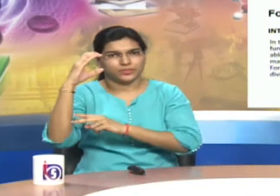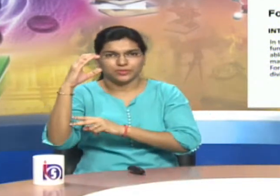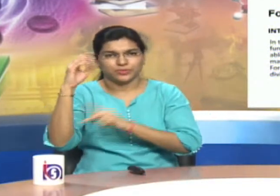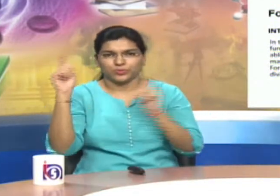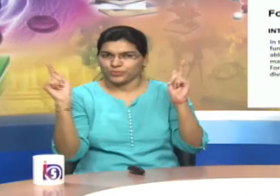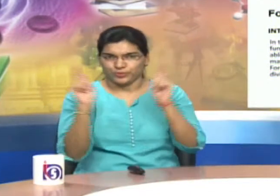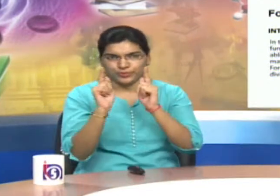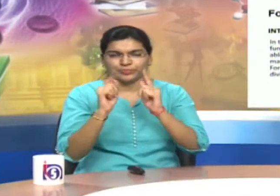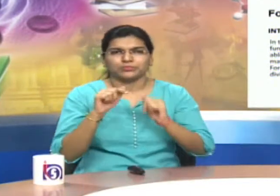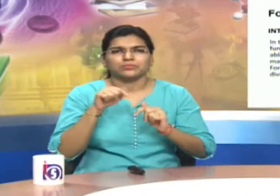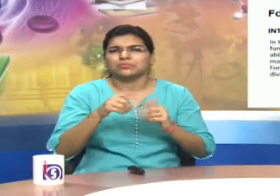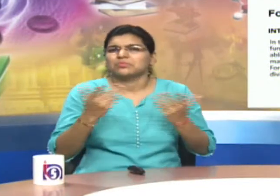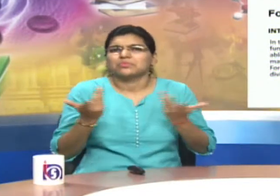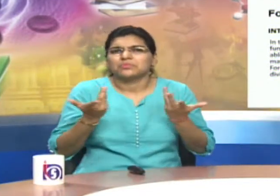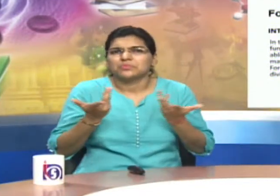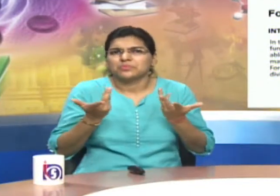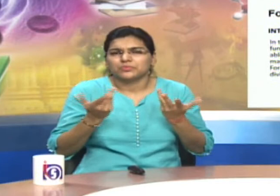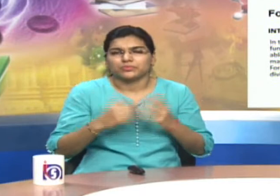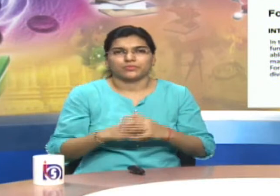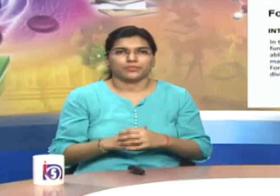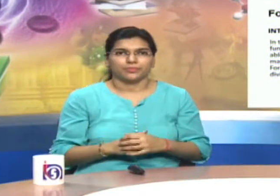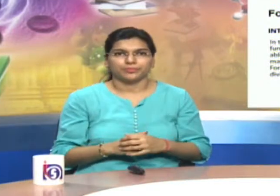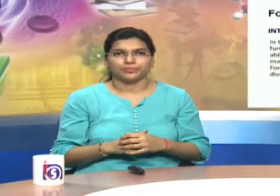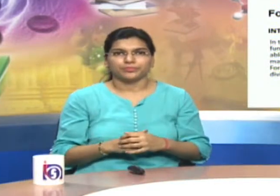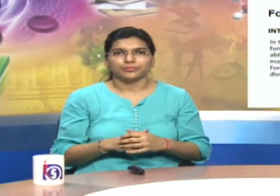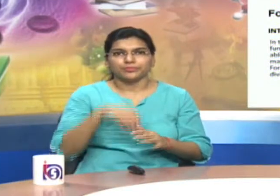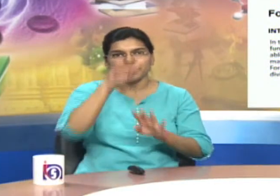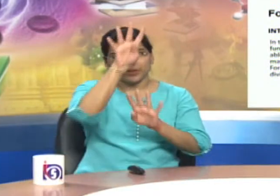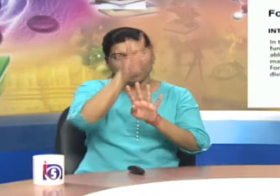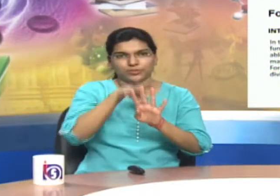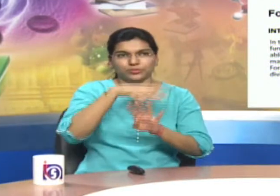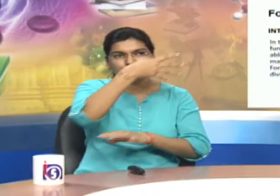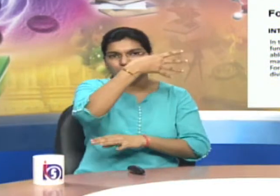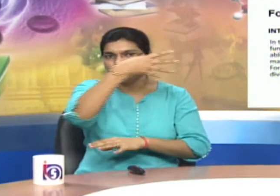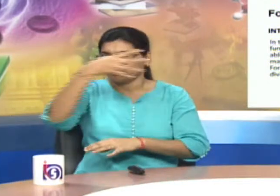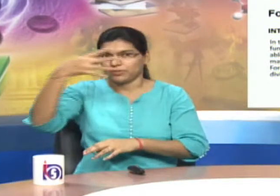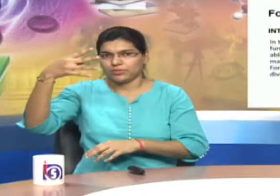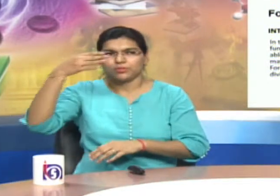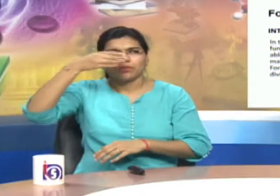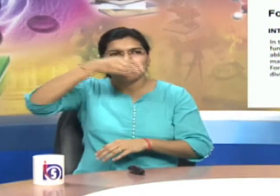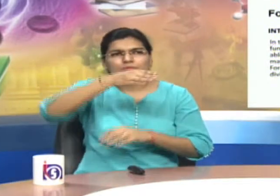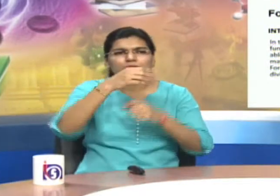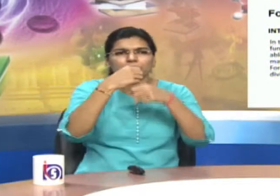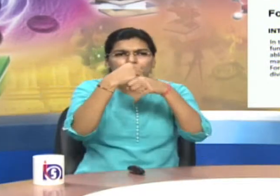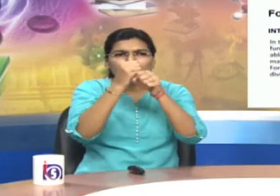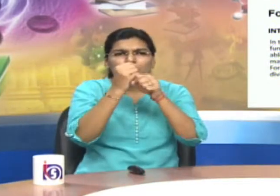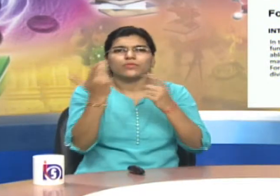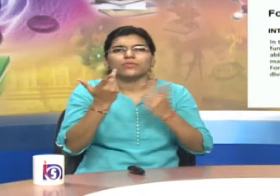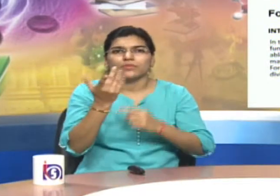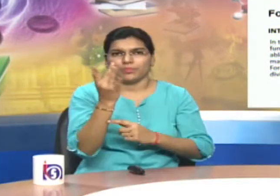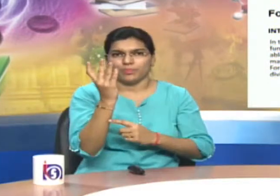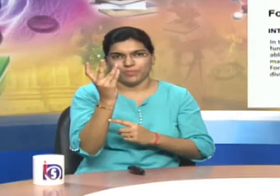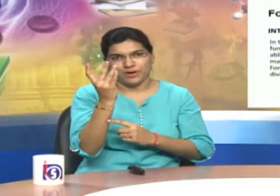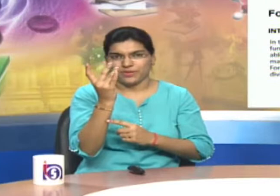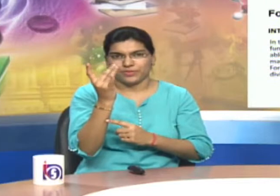functions and chart. In short, we will call it FFC. So formulas, as you all may have